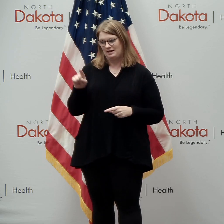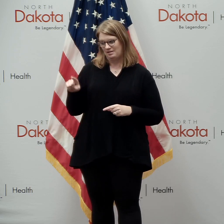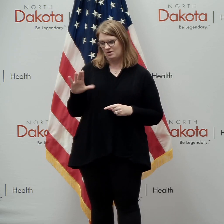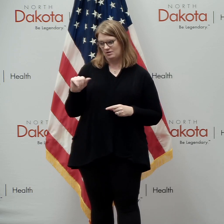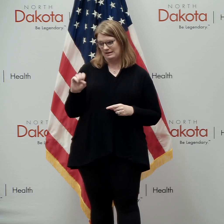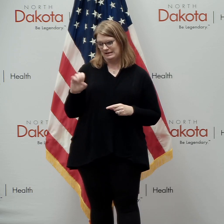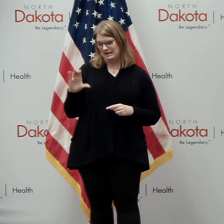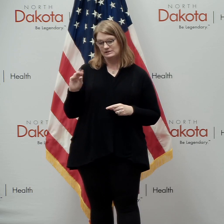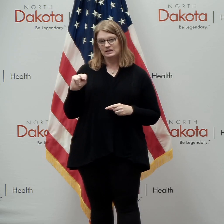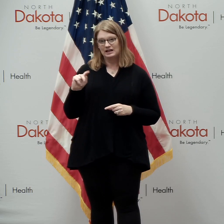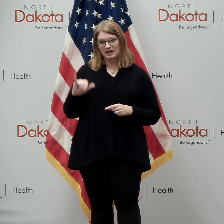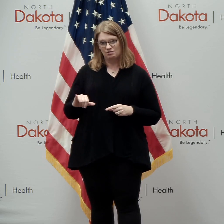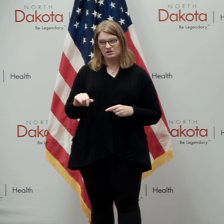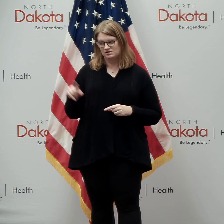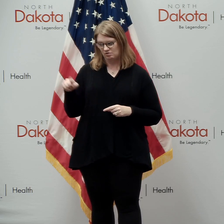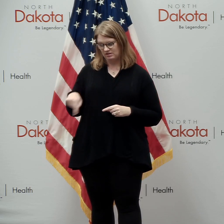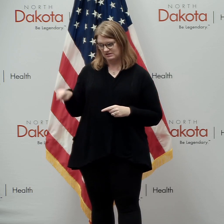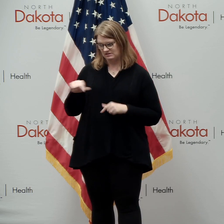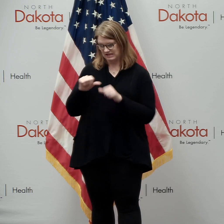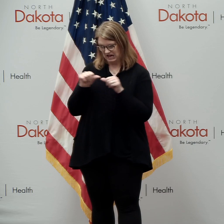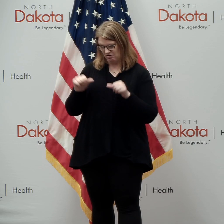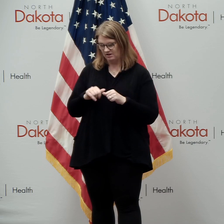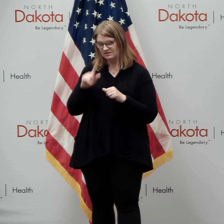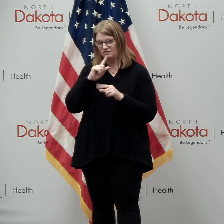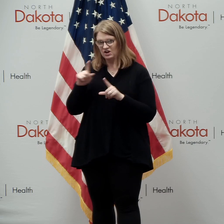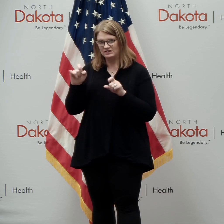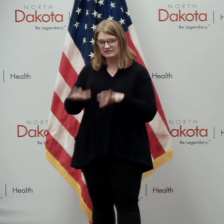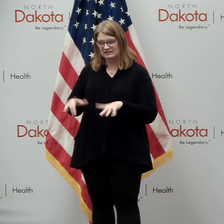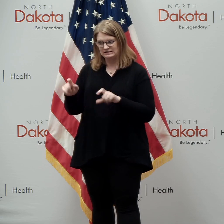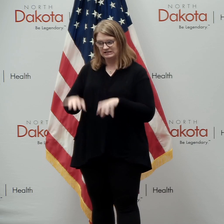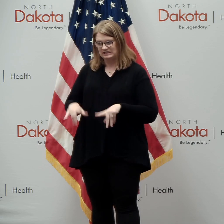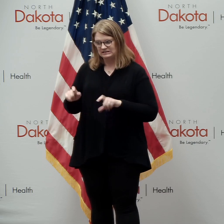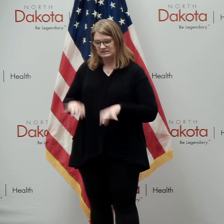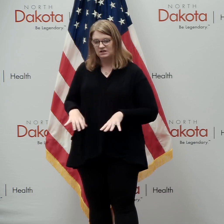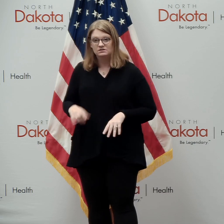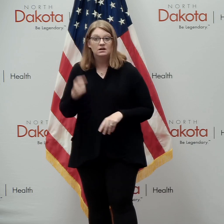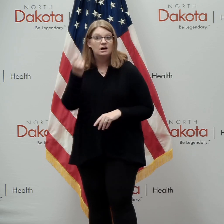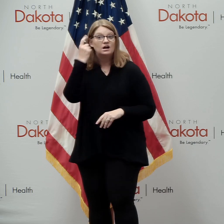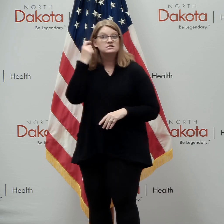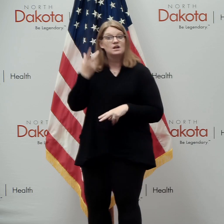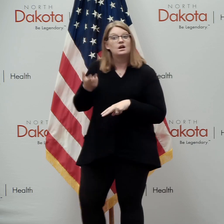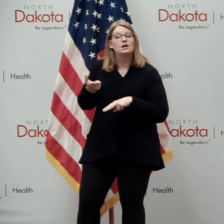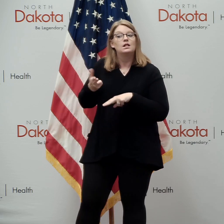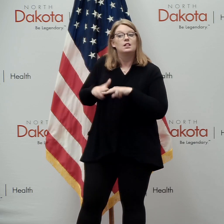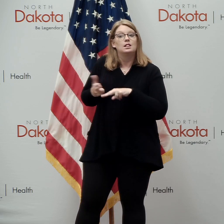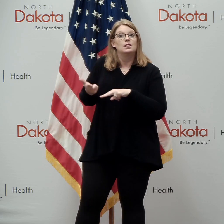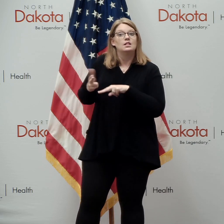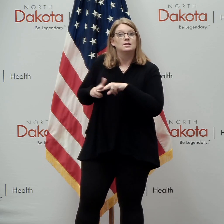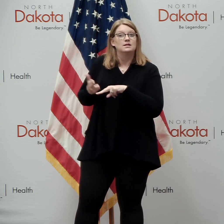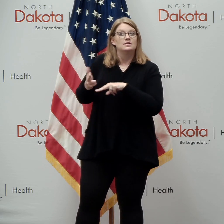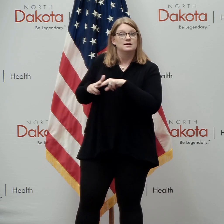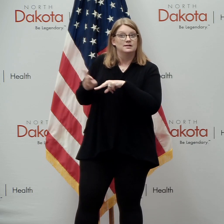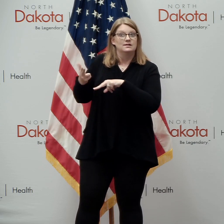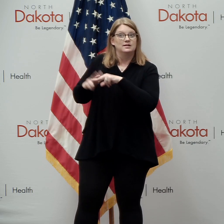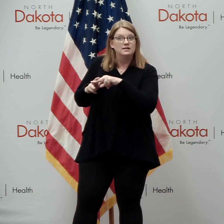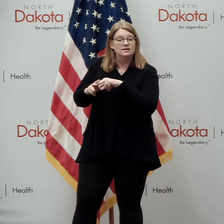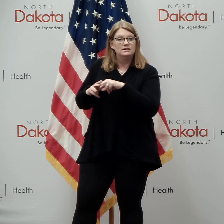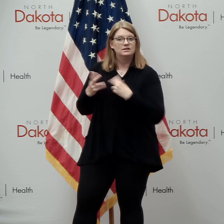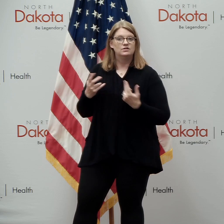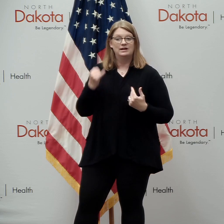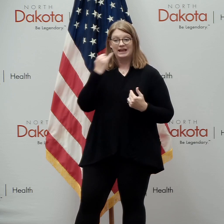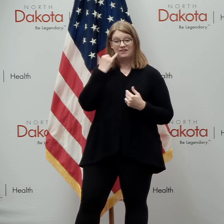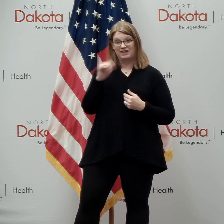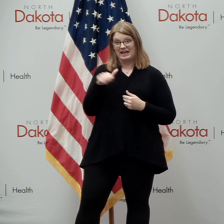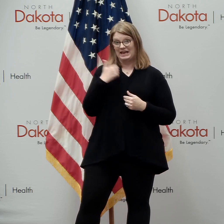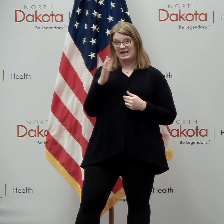So this has been well tested, and we feel confident. But if they start to climb up, then whether any county goes